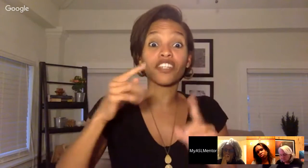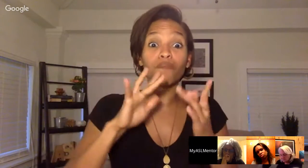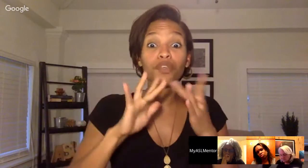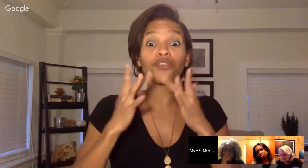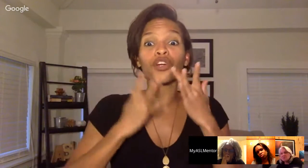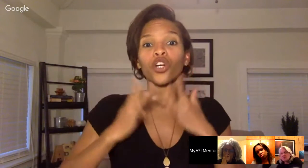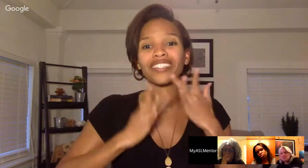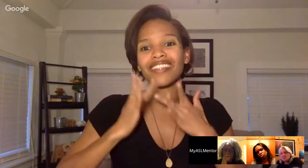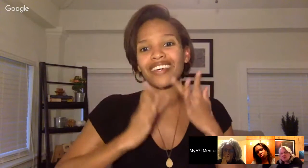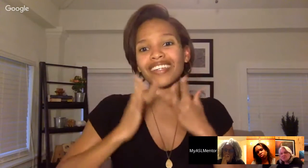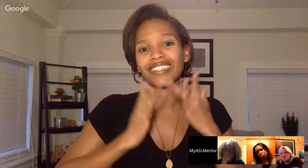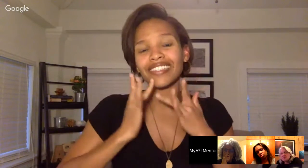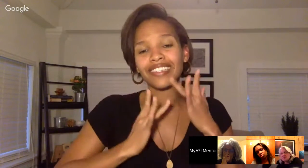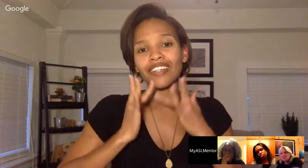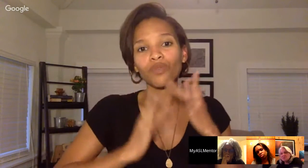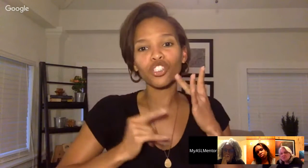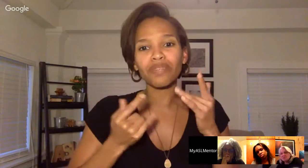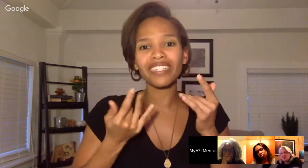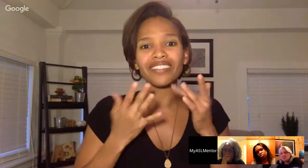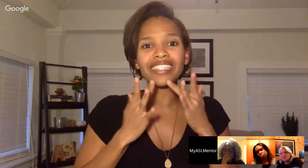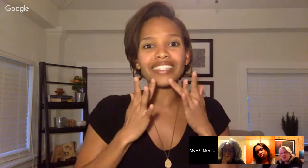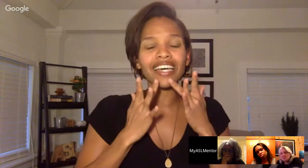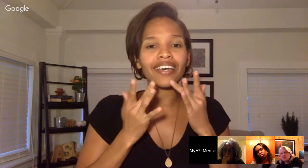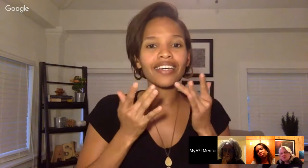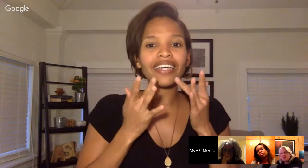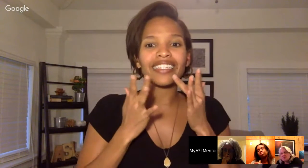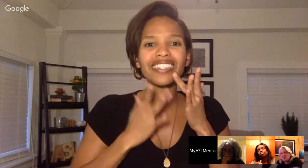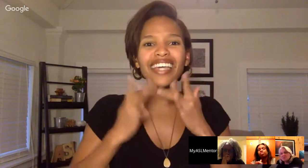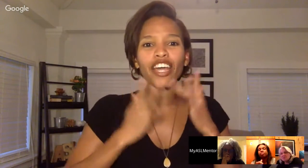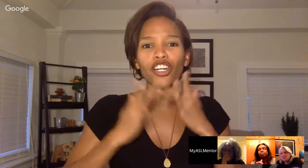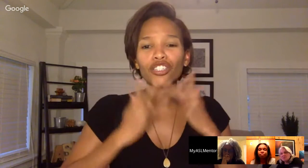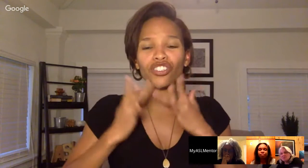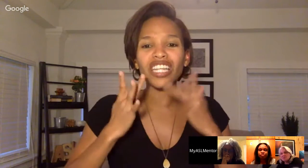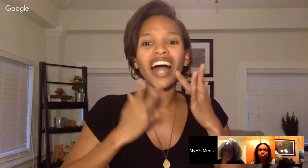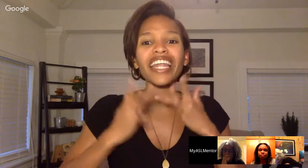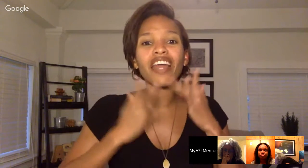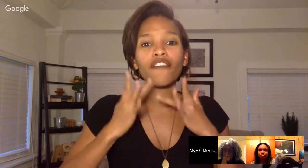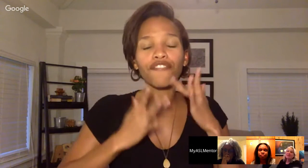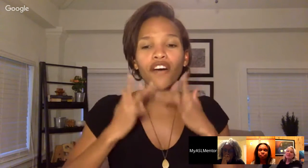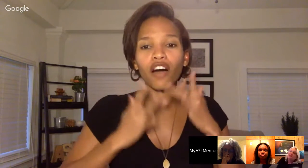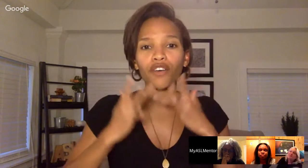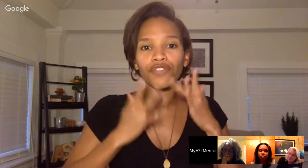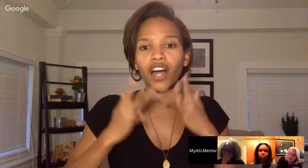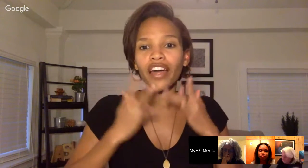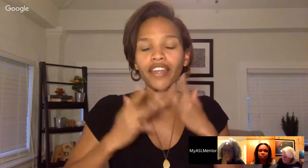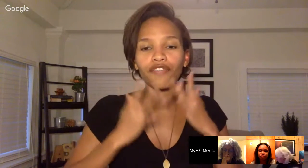of the computer is this, which means scarce, not enough of.